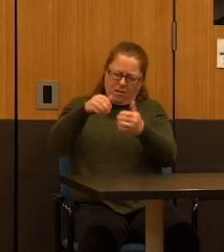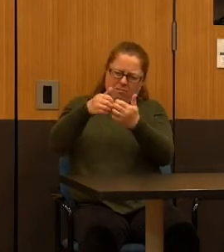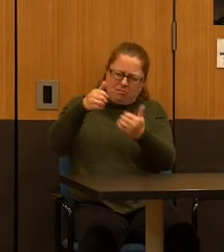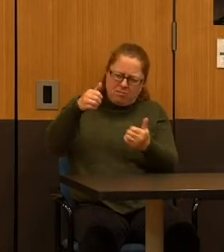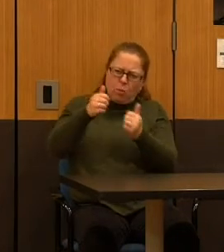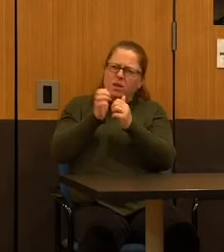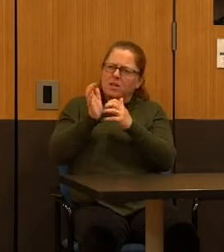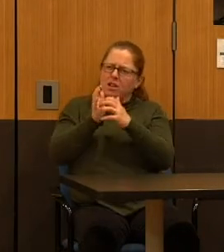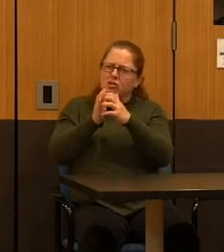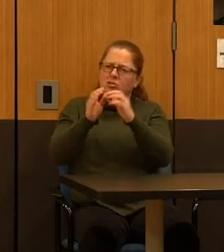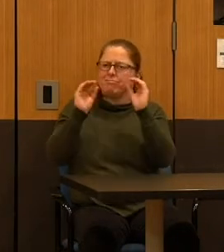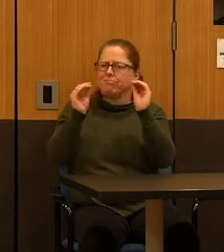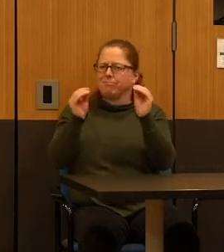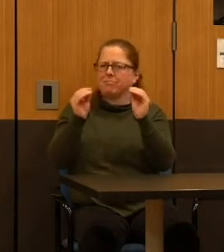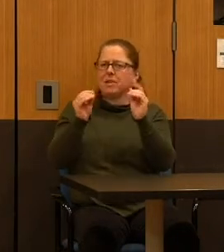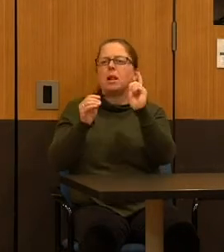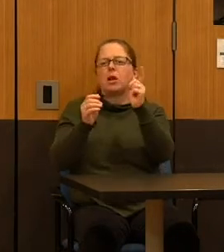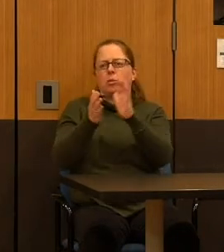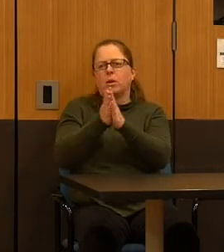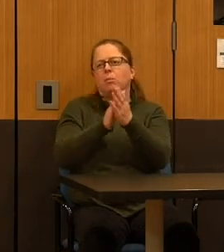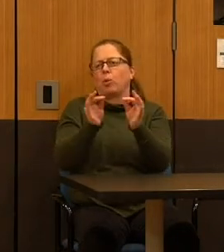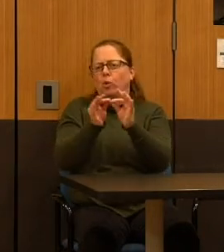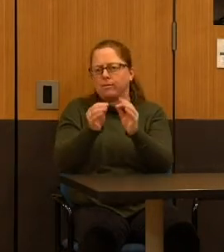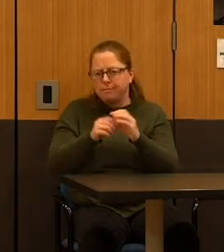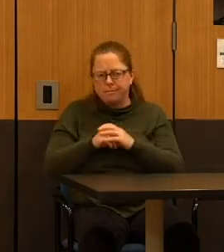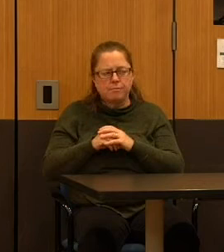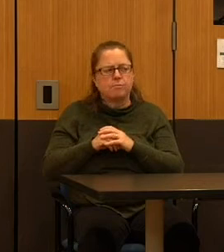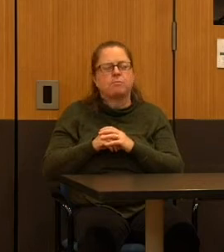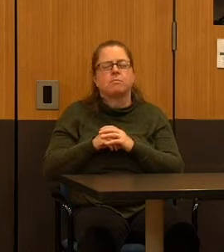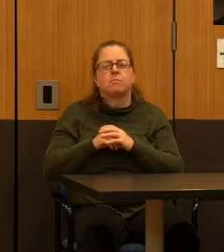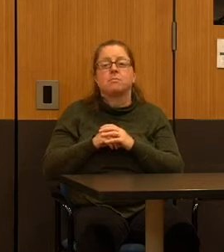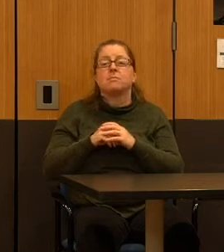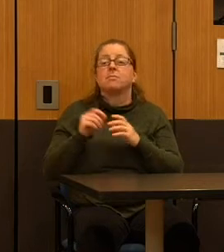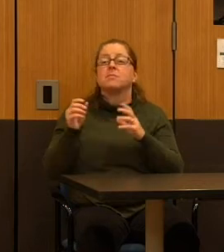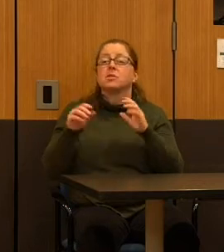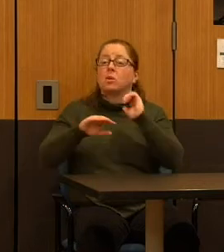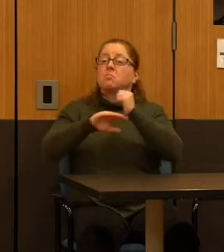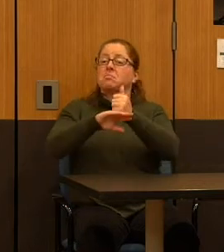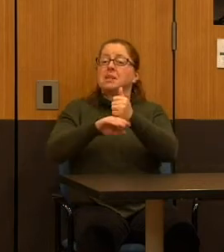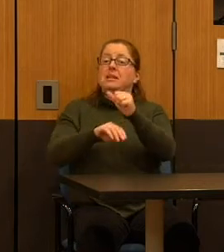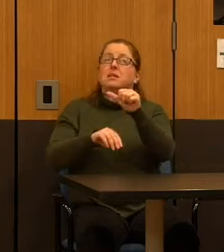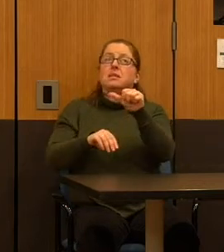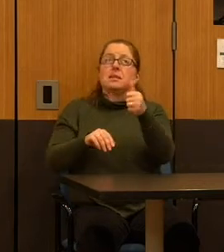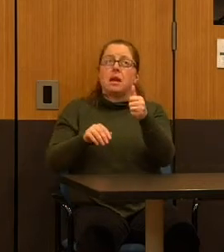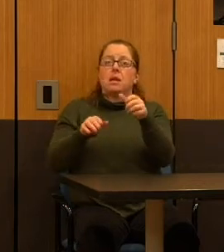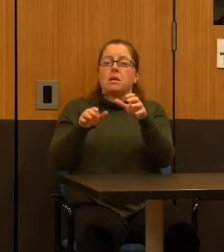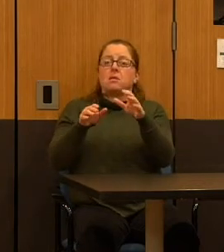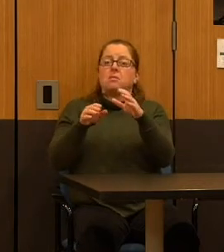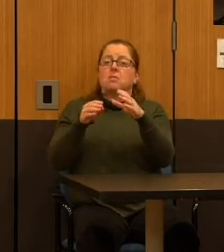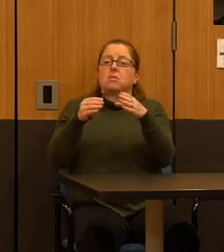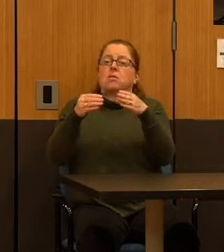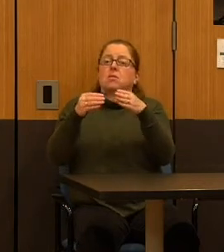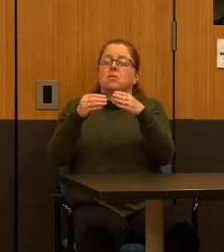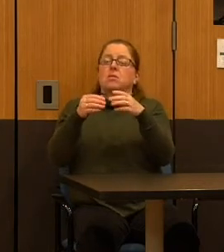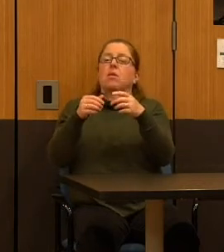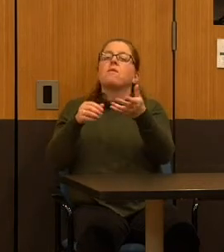on, which would become significant. So there are 10 of these early blocks, early corners, right? The first 5 blocks of Telegraph from